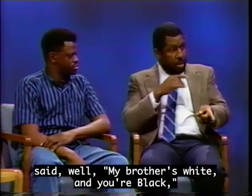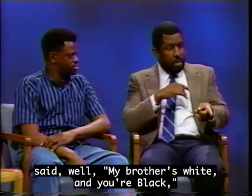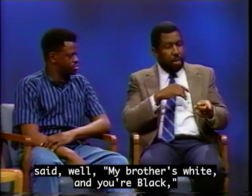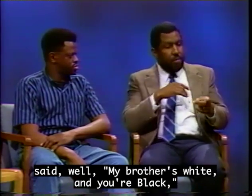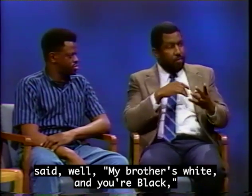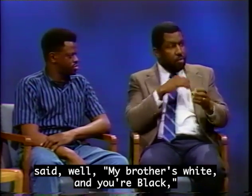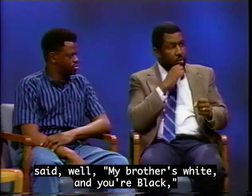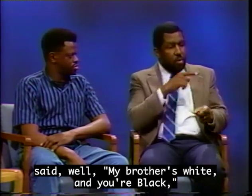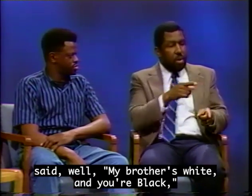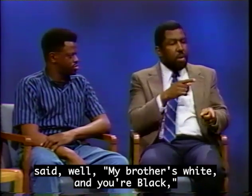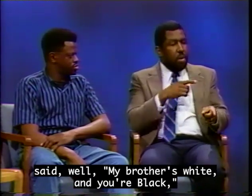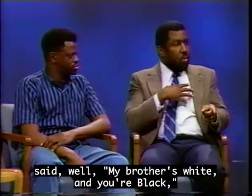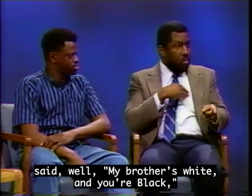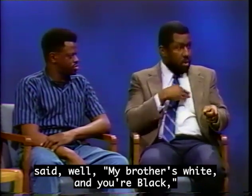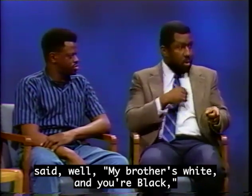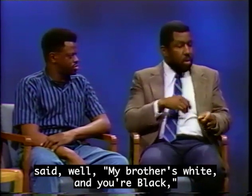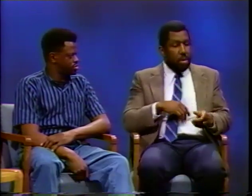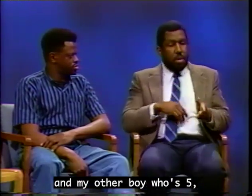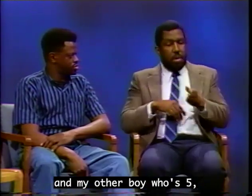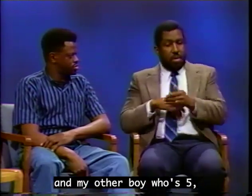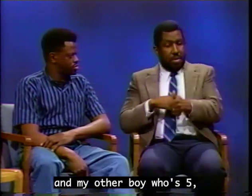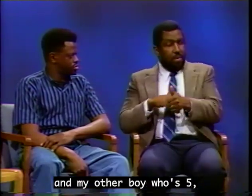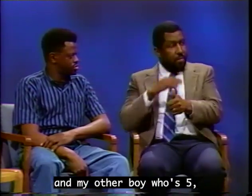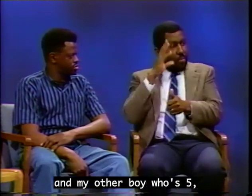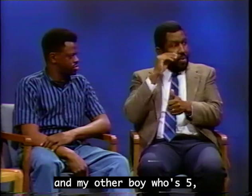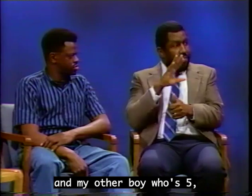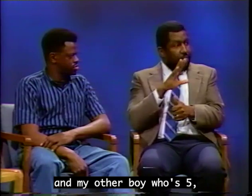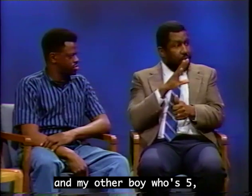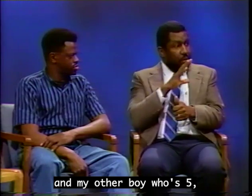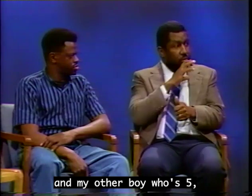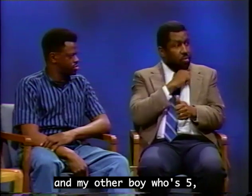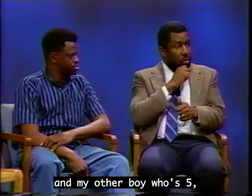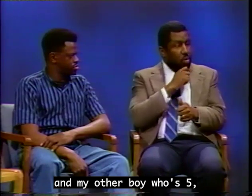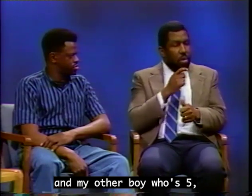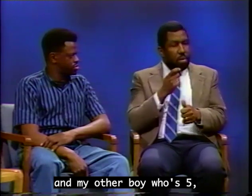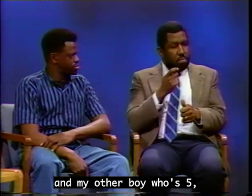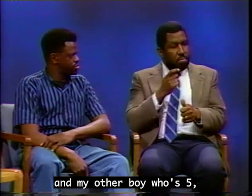my brother's white and you're black, and my other boy, who's 5,